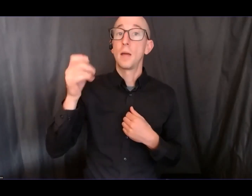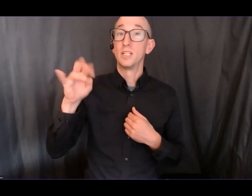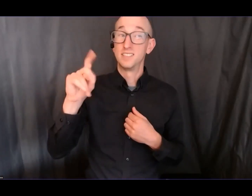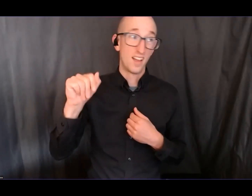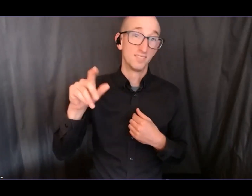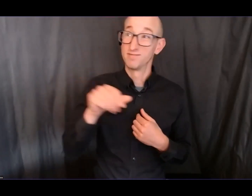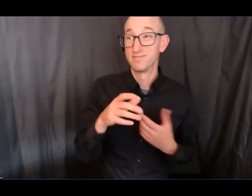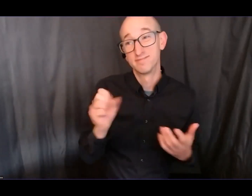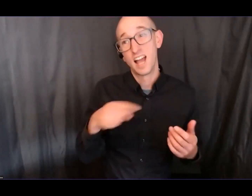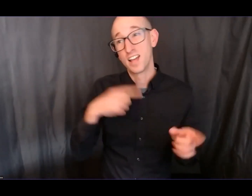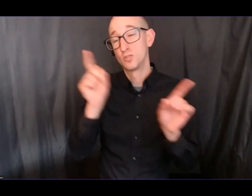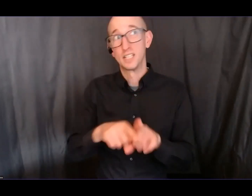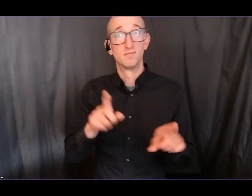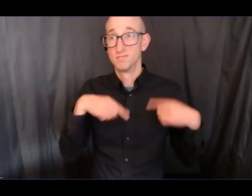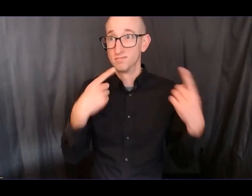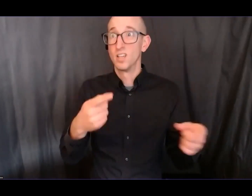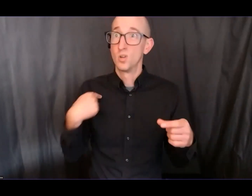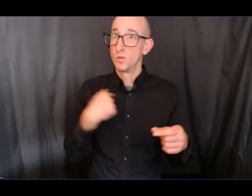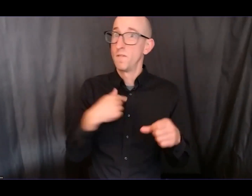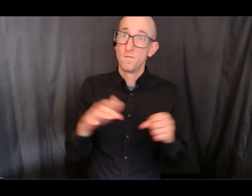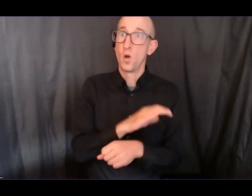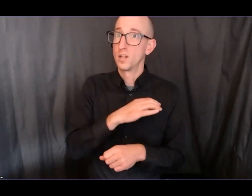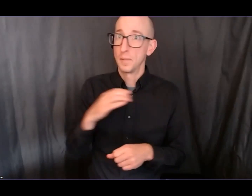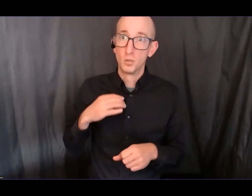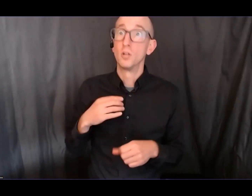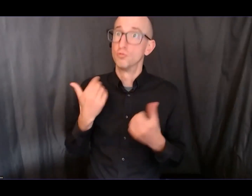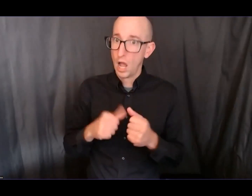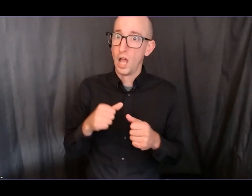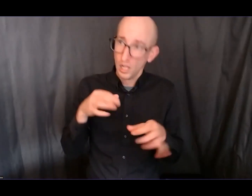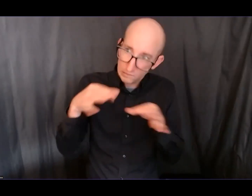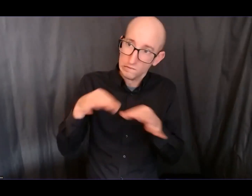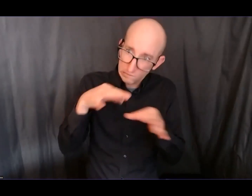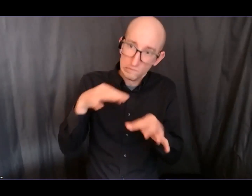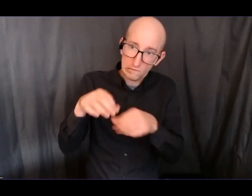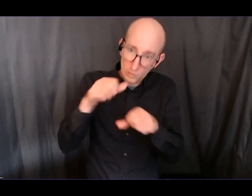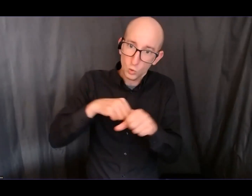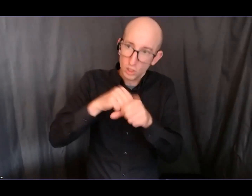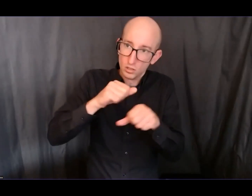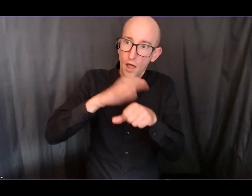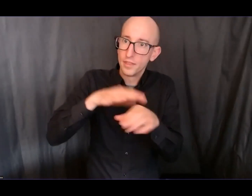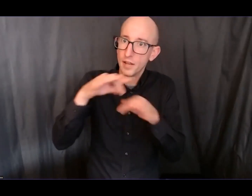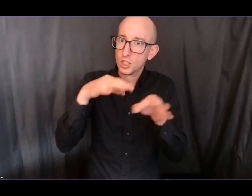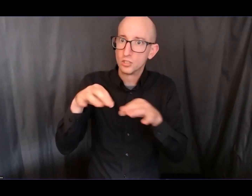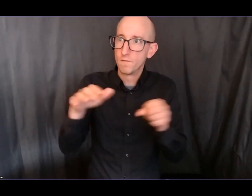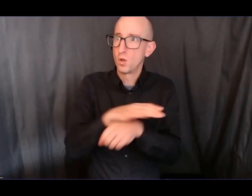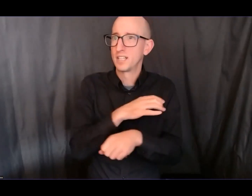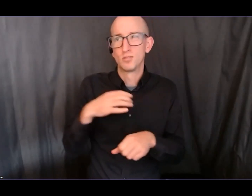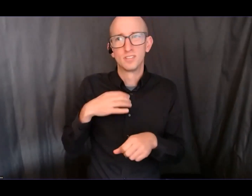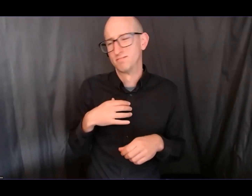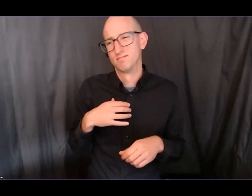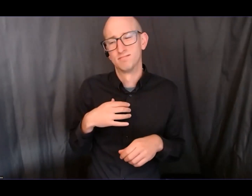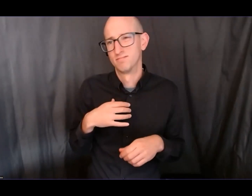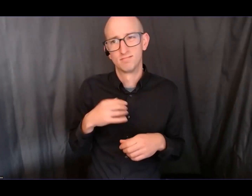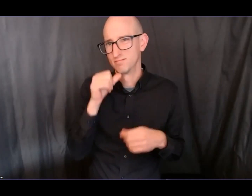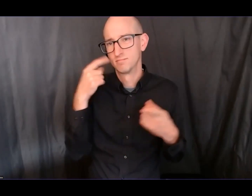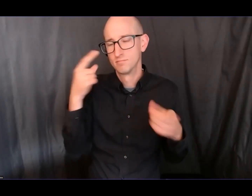and it clearly hasn't been working. And so I do like the idea of it being a working group. And I